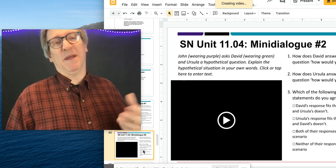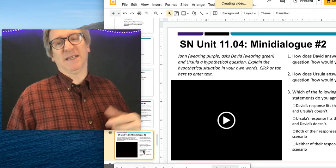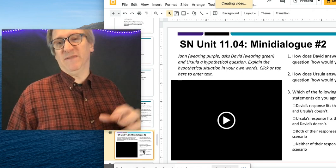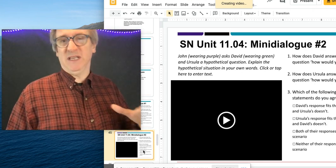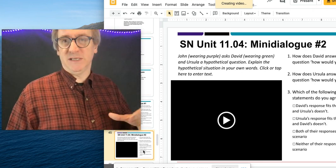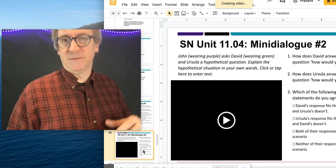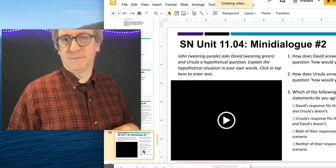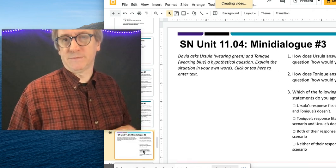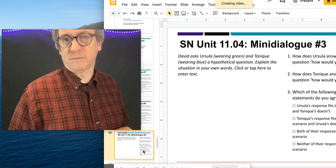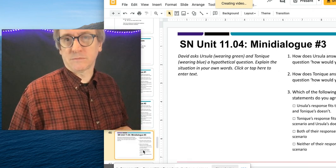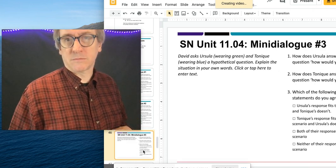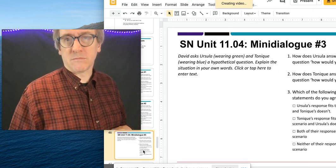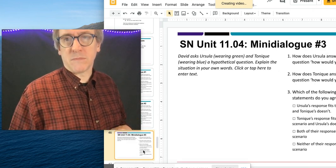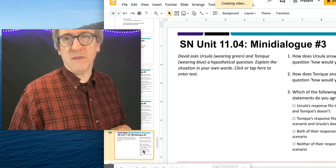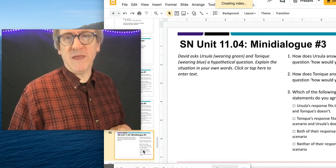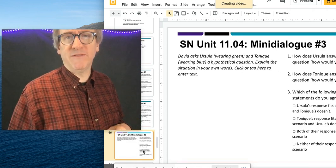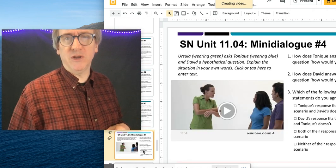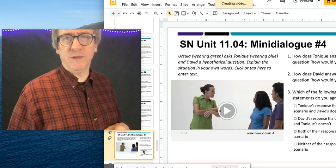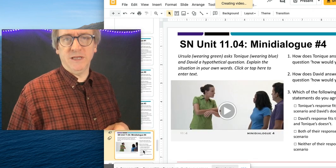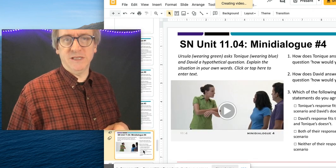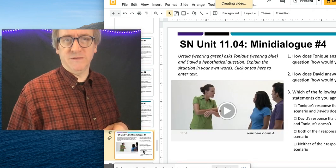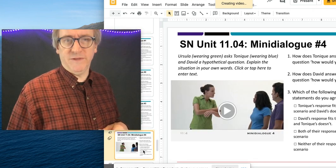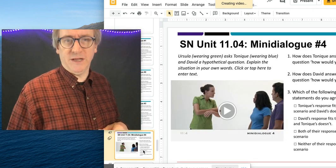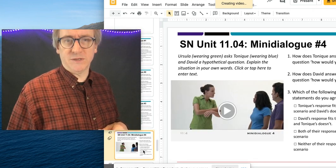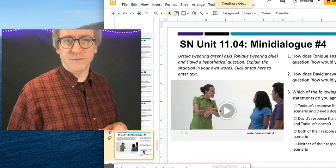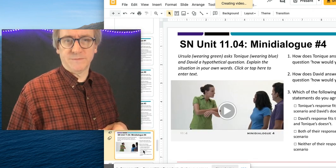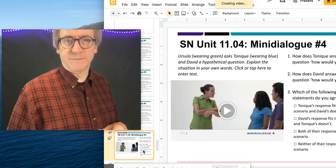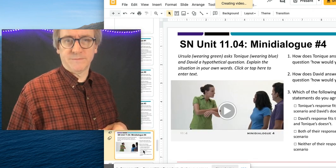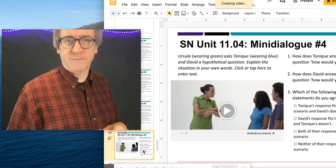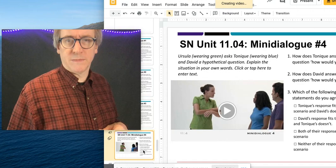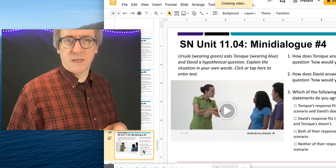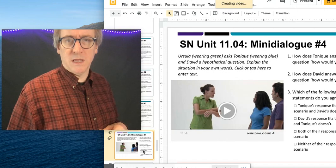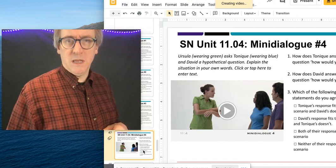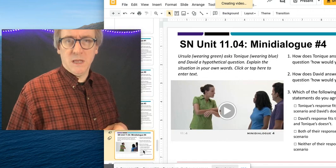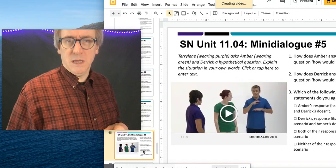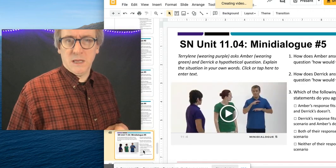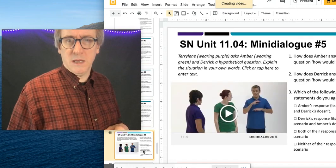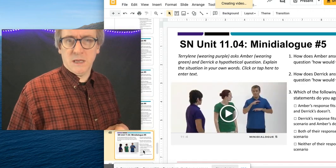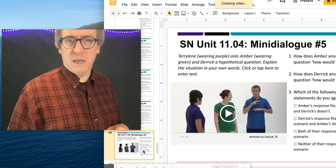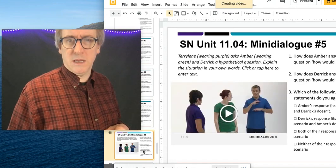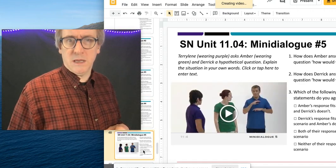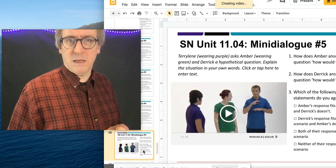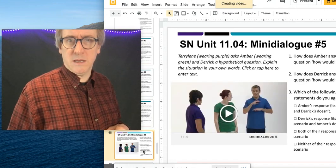follow-up activities that have to do with these videos.